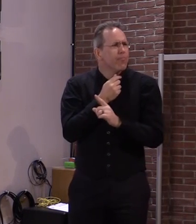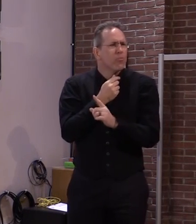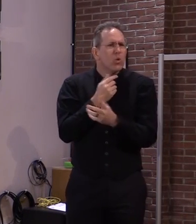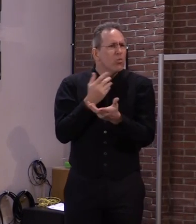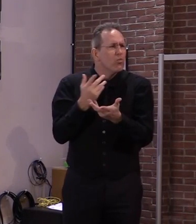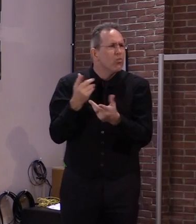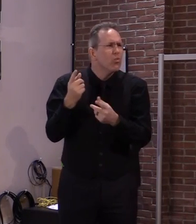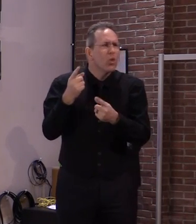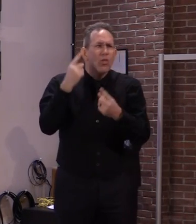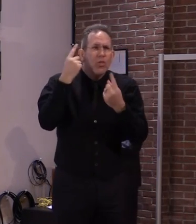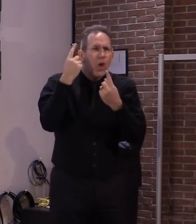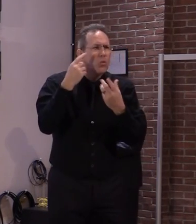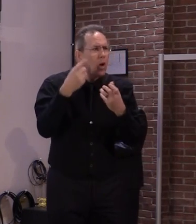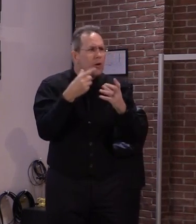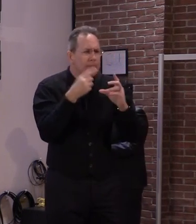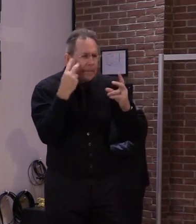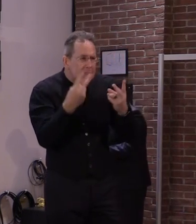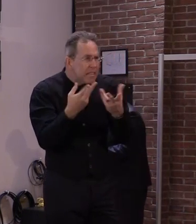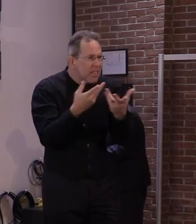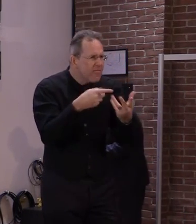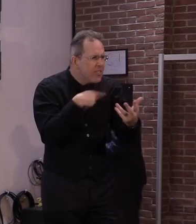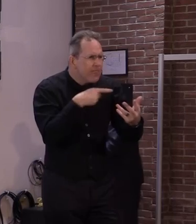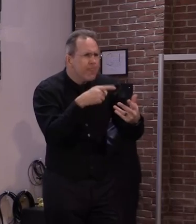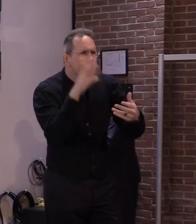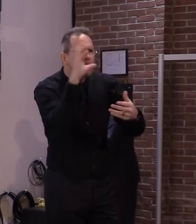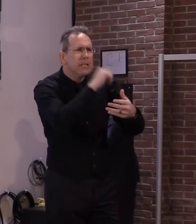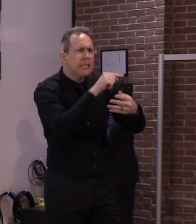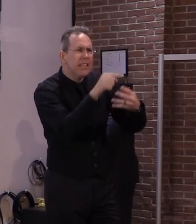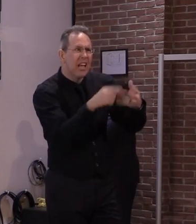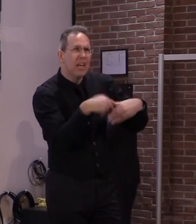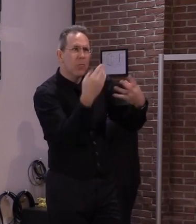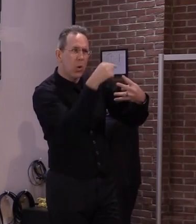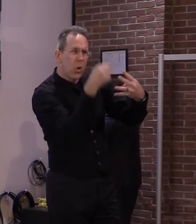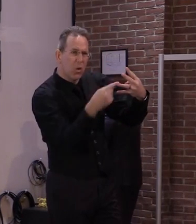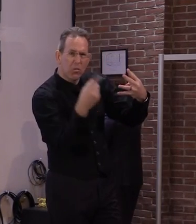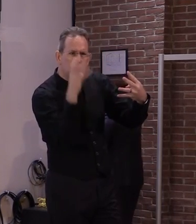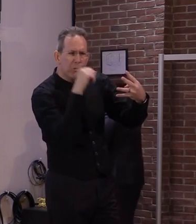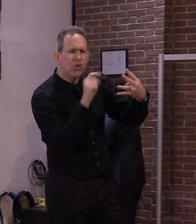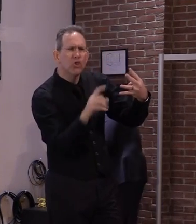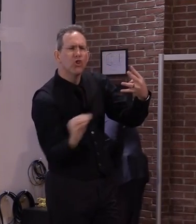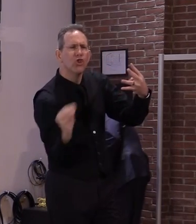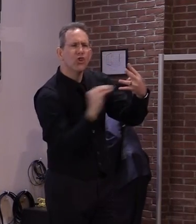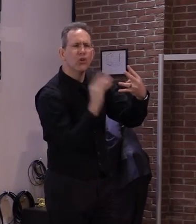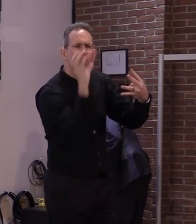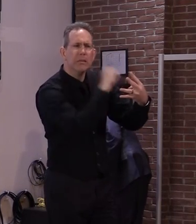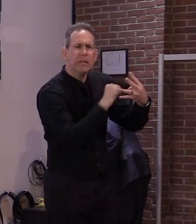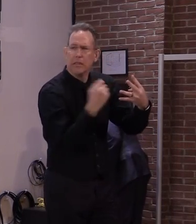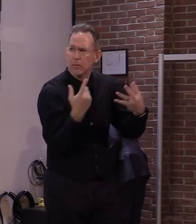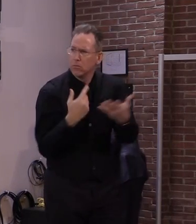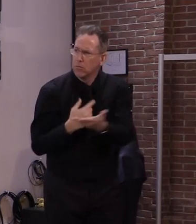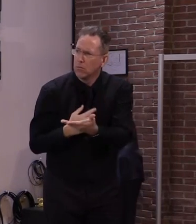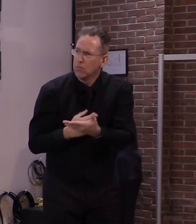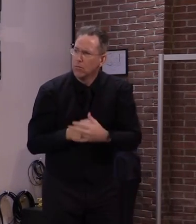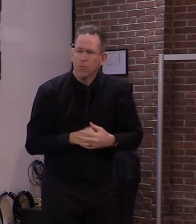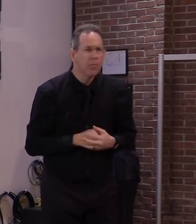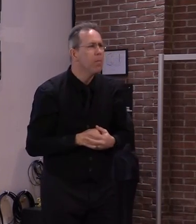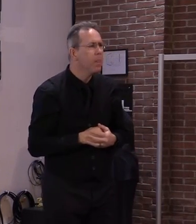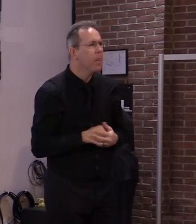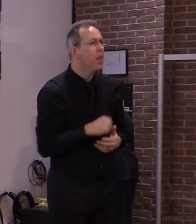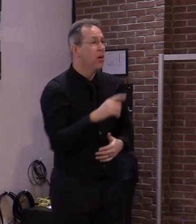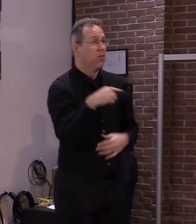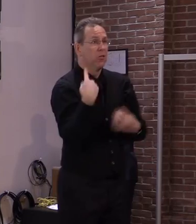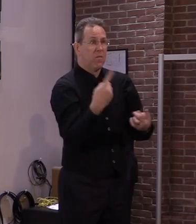you'd like to see that's not in there. Yeah, very encouraging, because some of the pieces were some of our efforts, whether it be